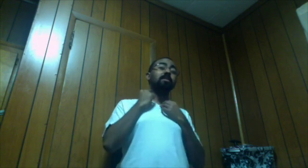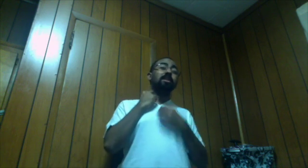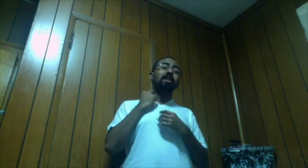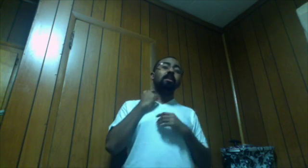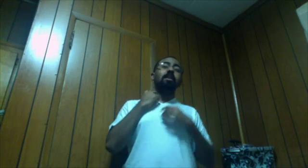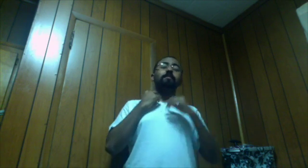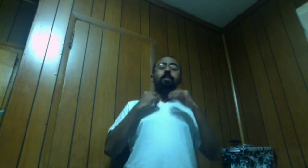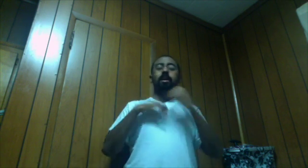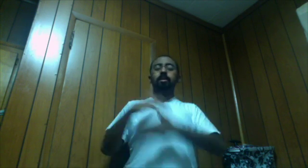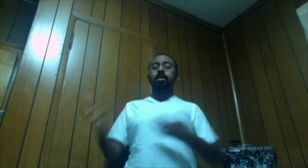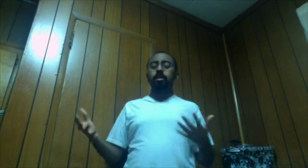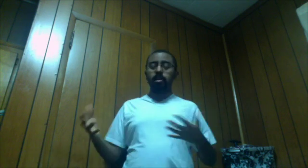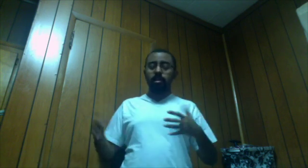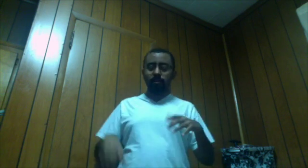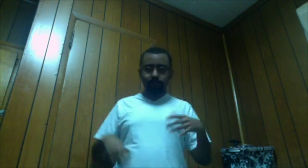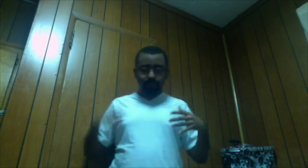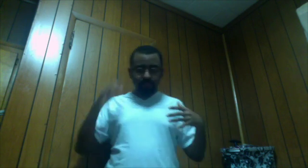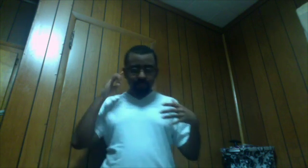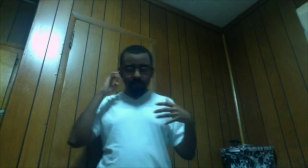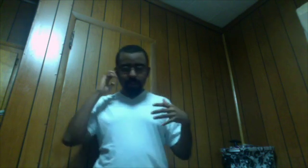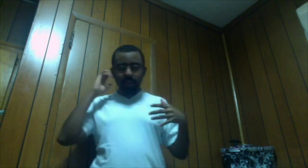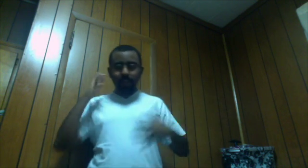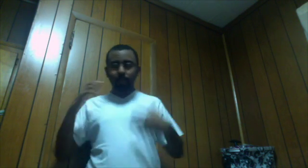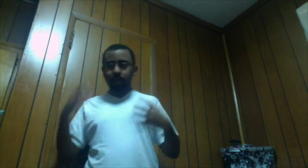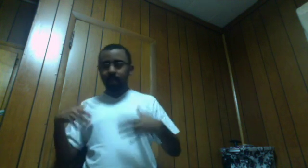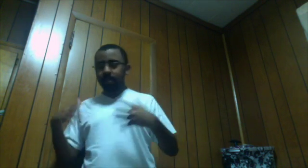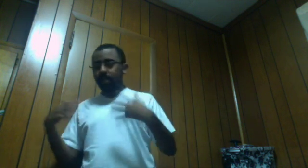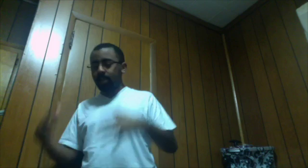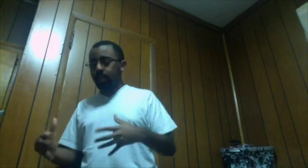it, but I know it exists. Death Parade is essentially